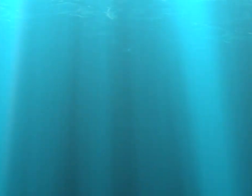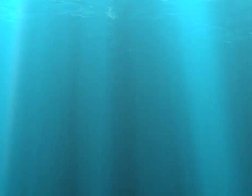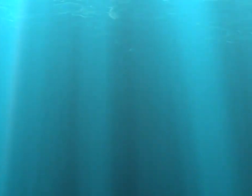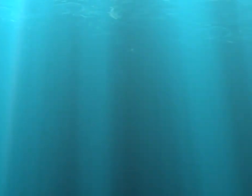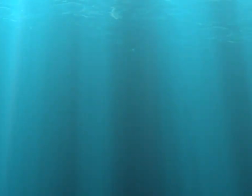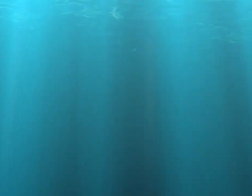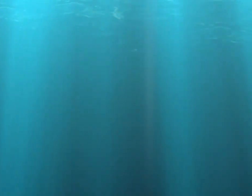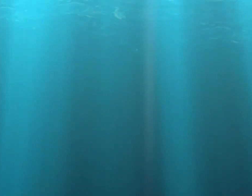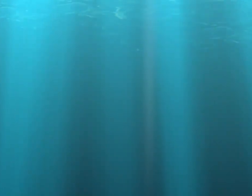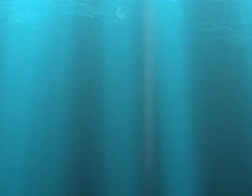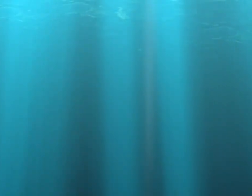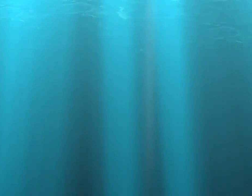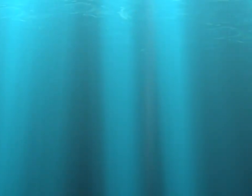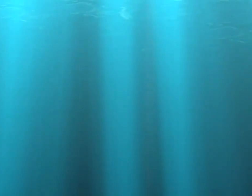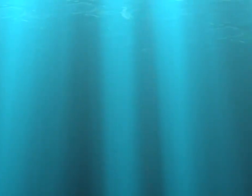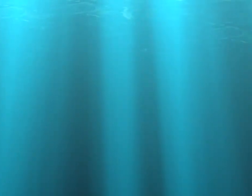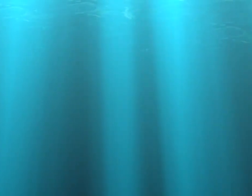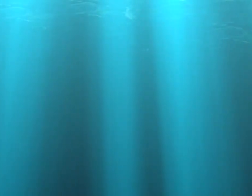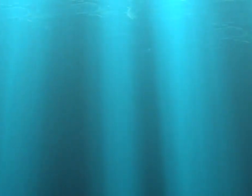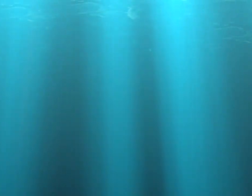your brother or sister and say their name too.